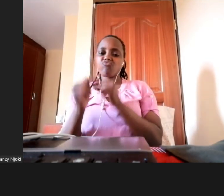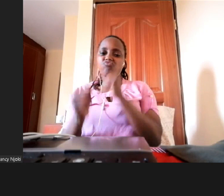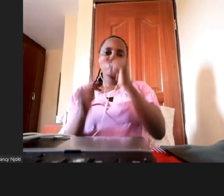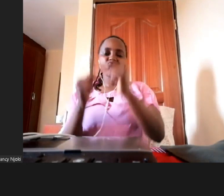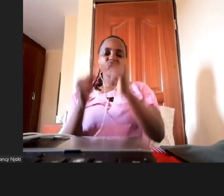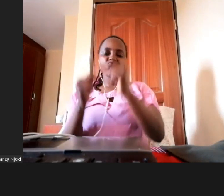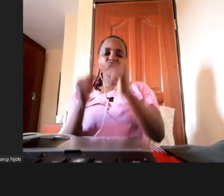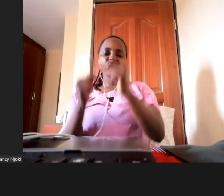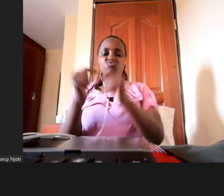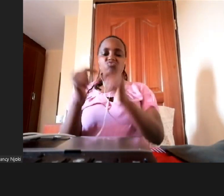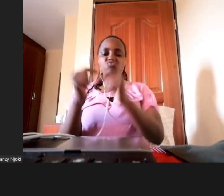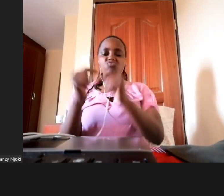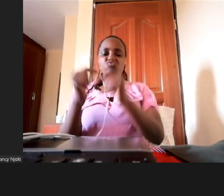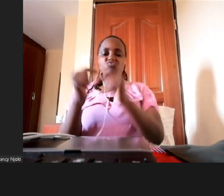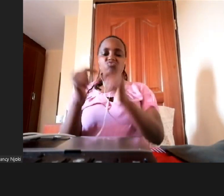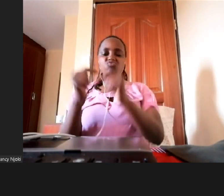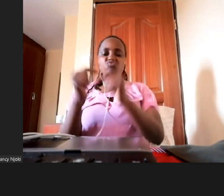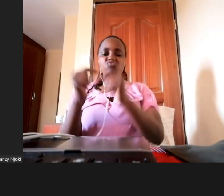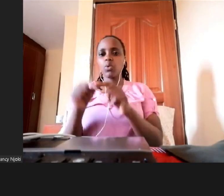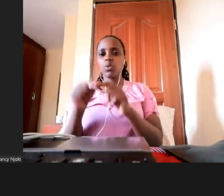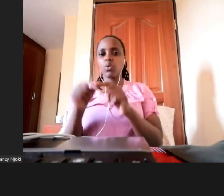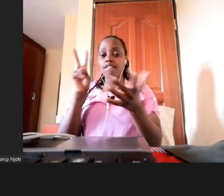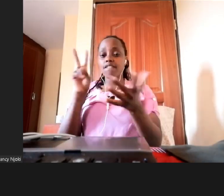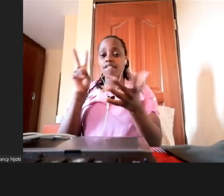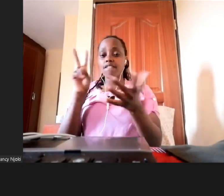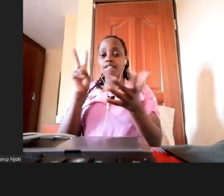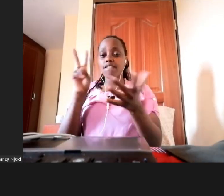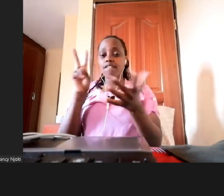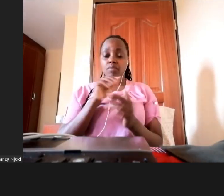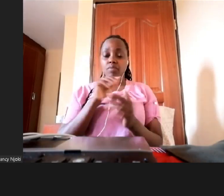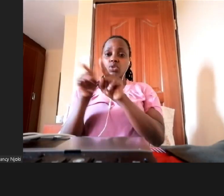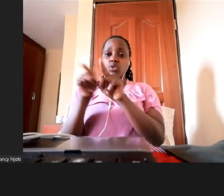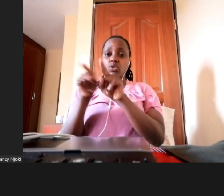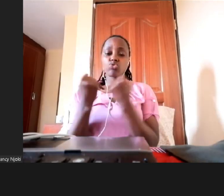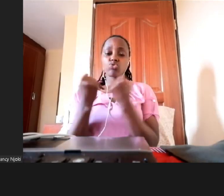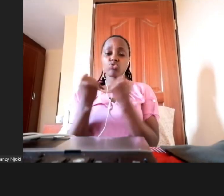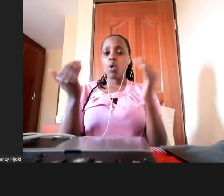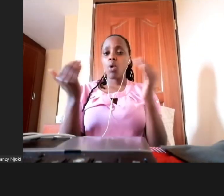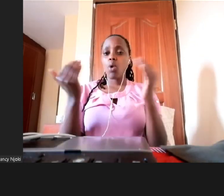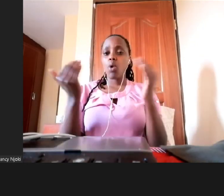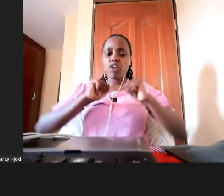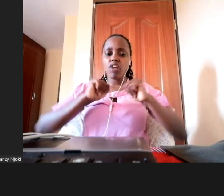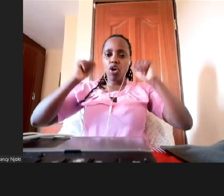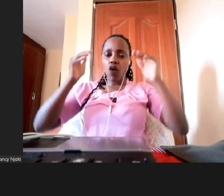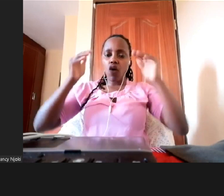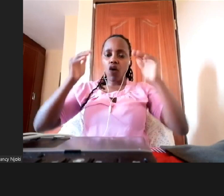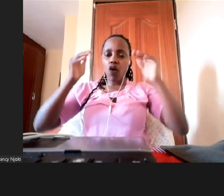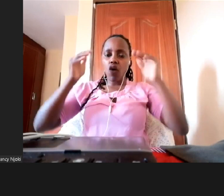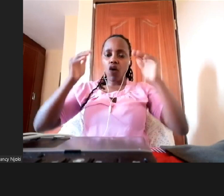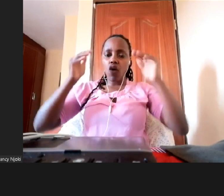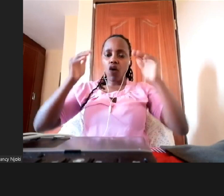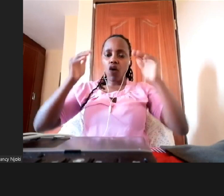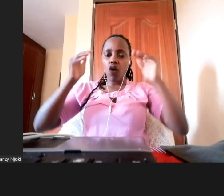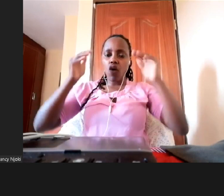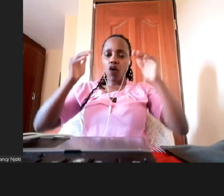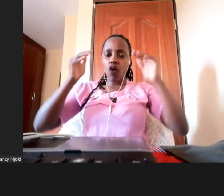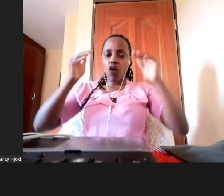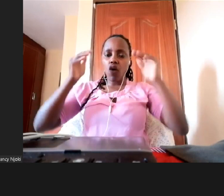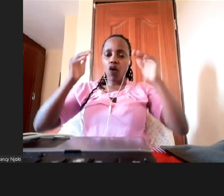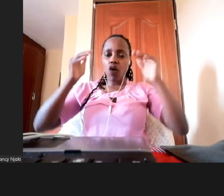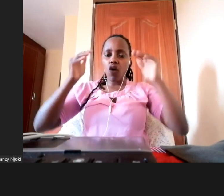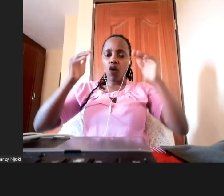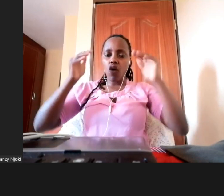did validate, and also with the social welfare, we validated, the officers, we validated with them. And then we came,